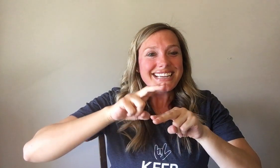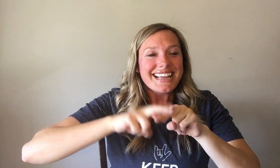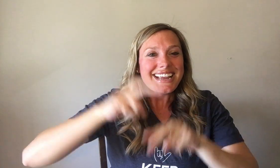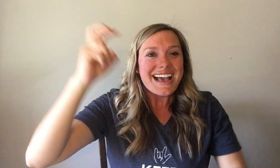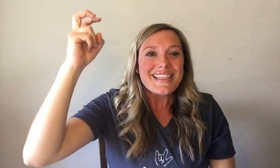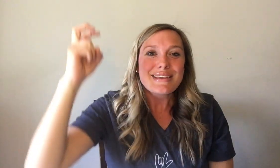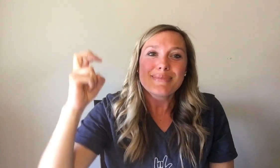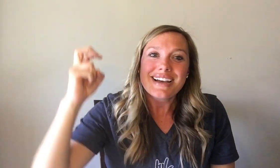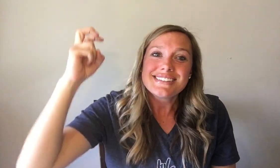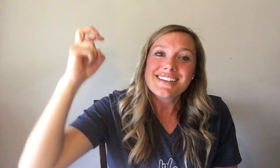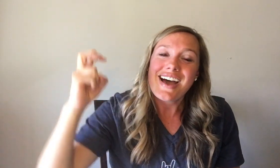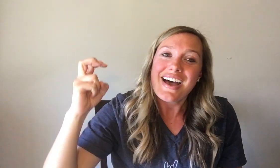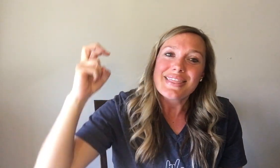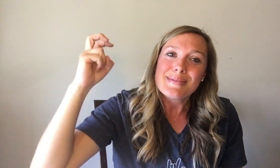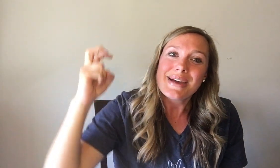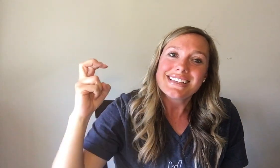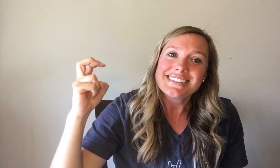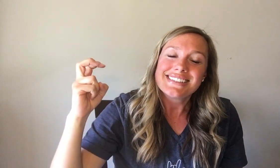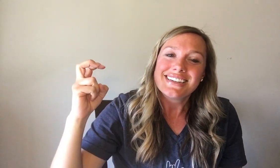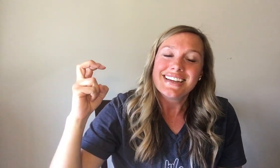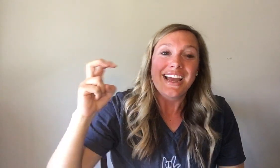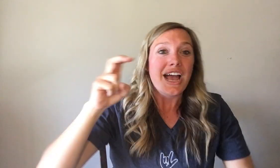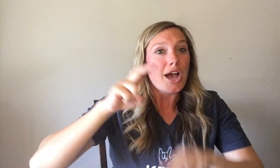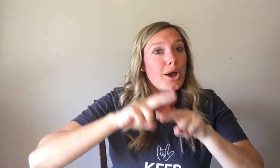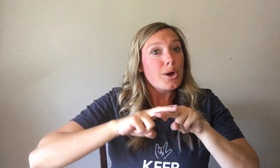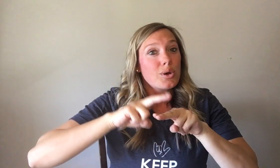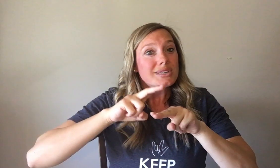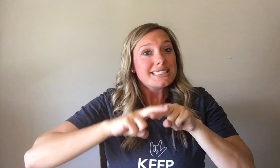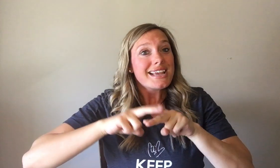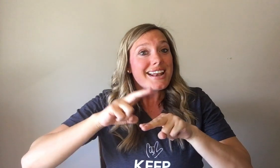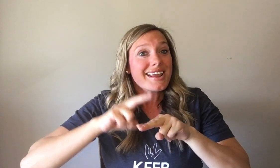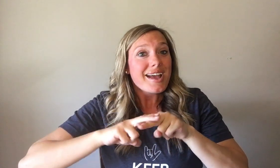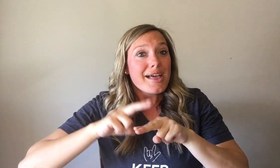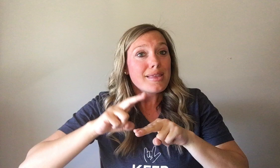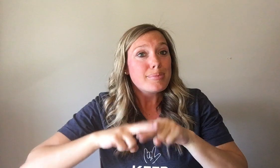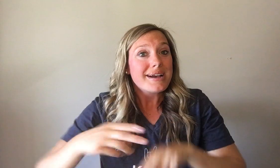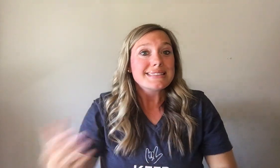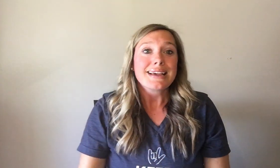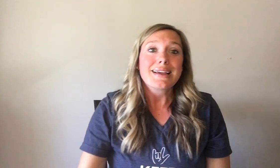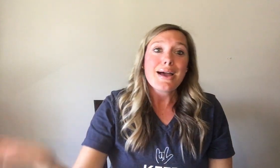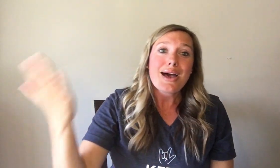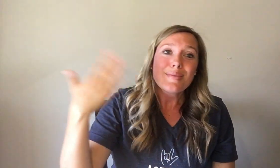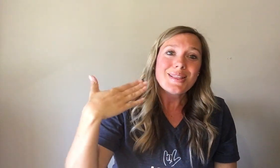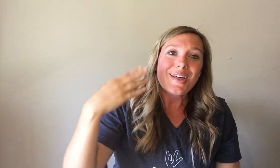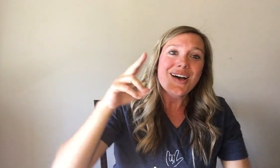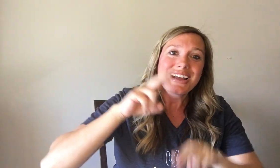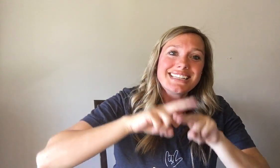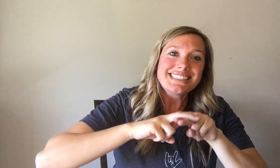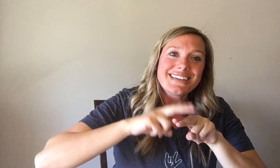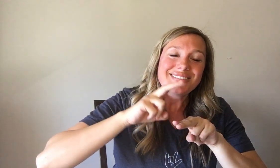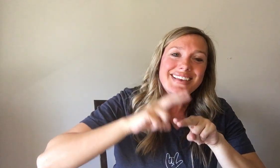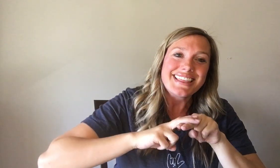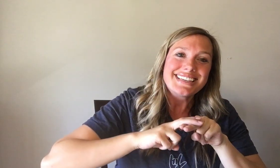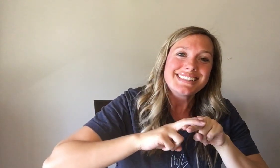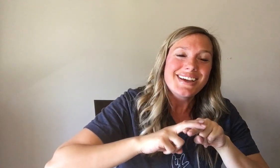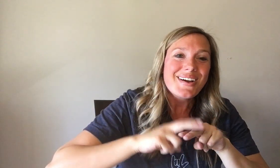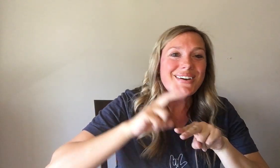sitting on the bus, on the bus. Oh, we're sitting on the bus, come along and sit with us. Oh,